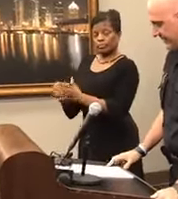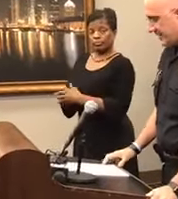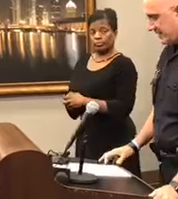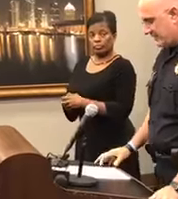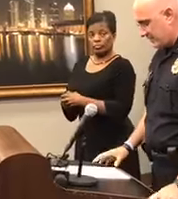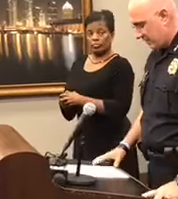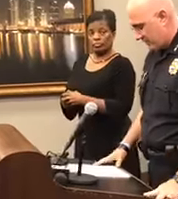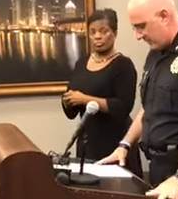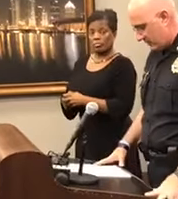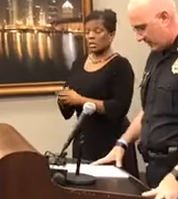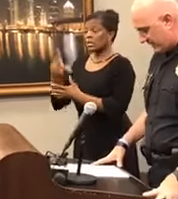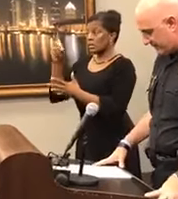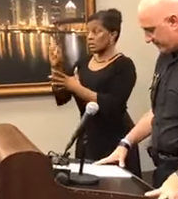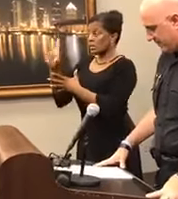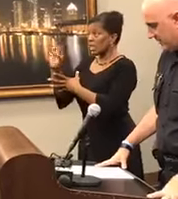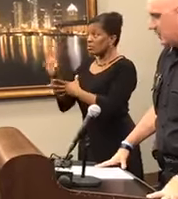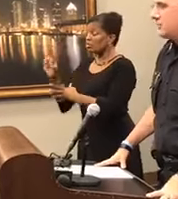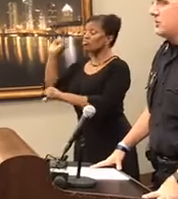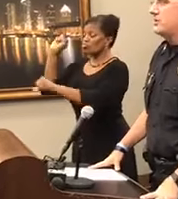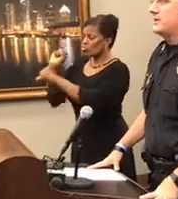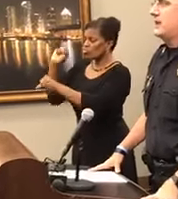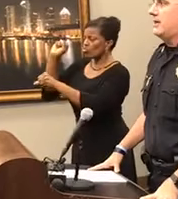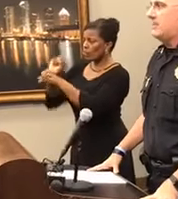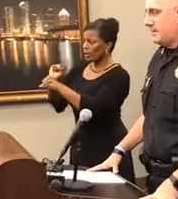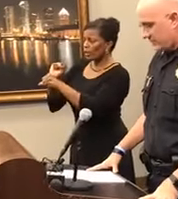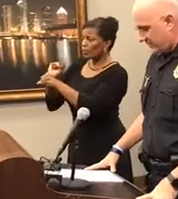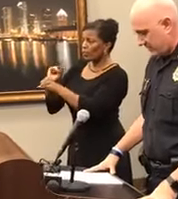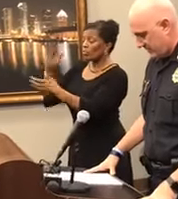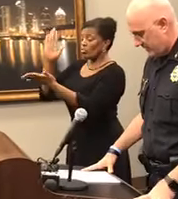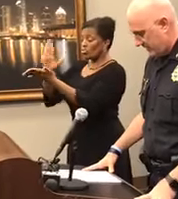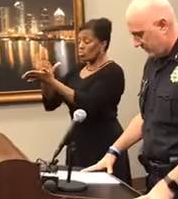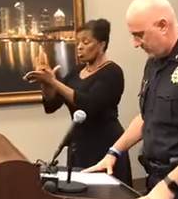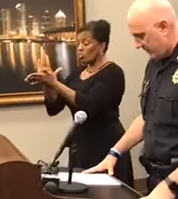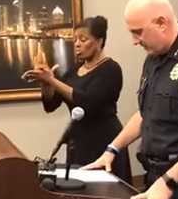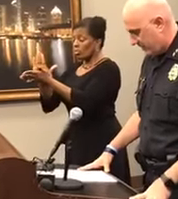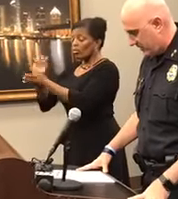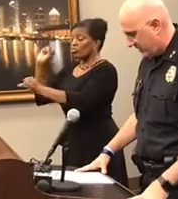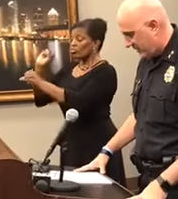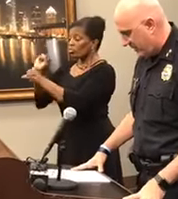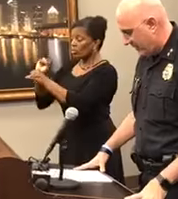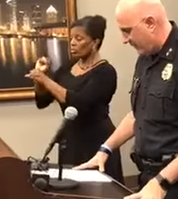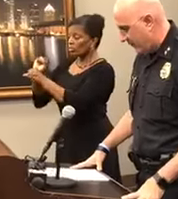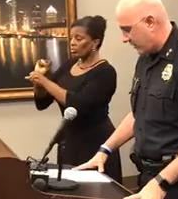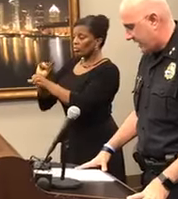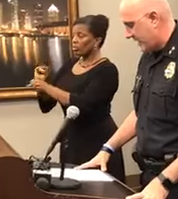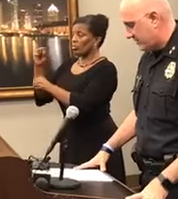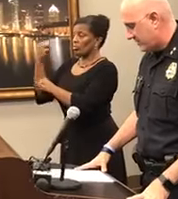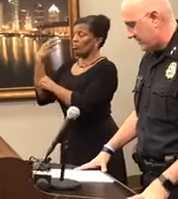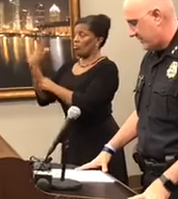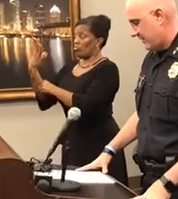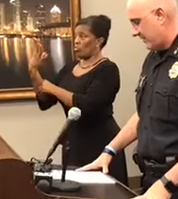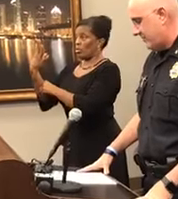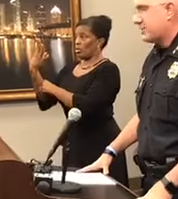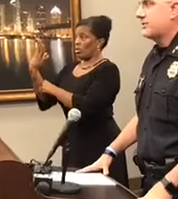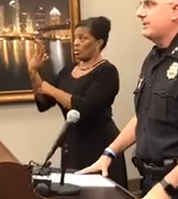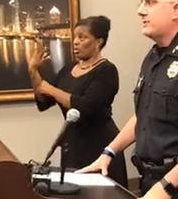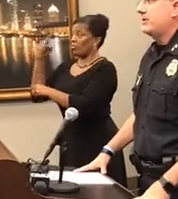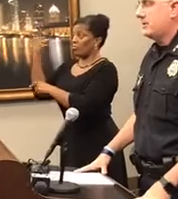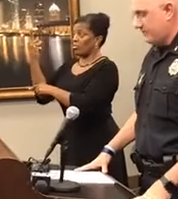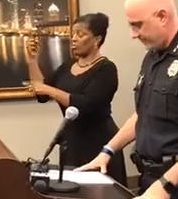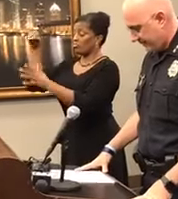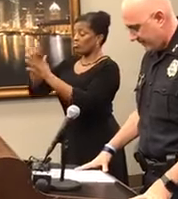Our detectives are currently working on the charging documents, and we will be charging 4 counts of